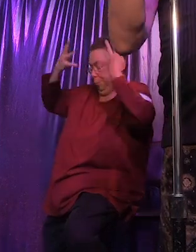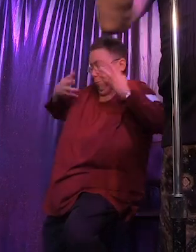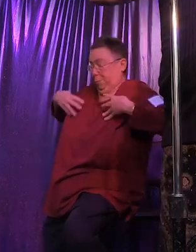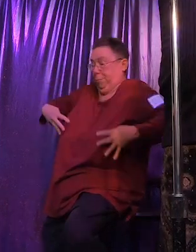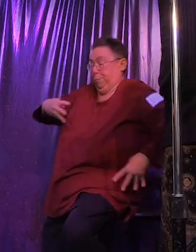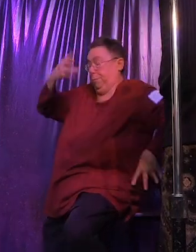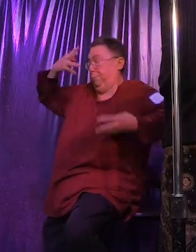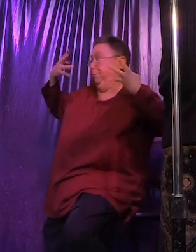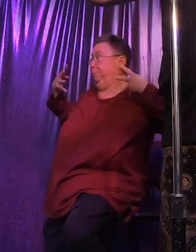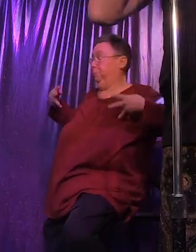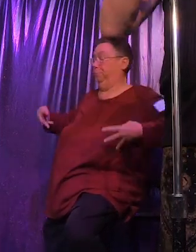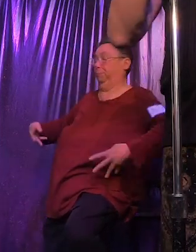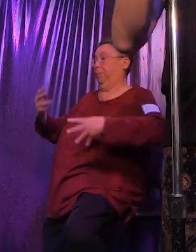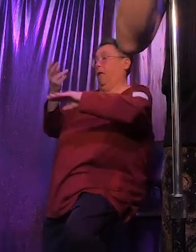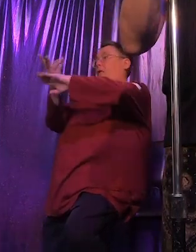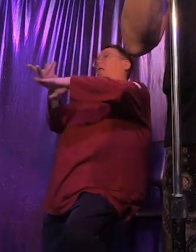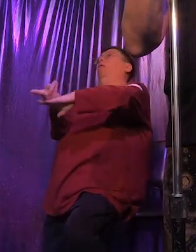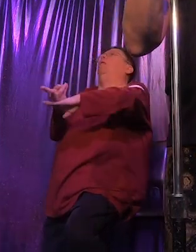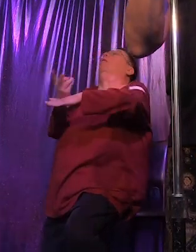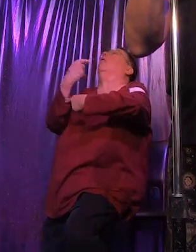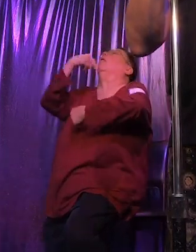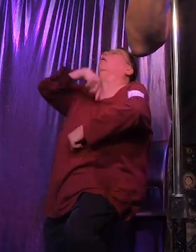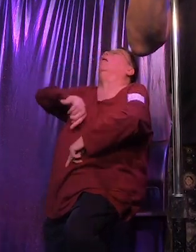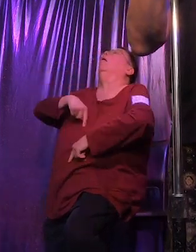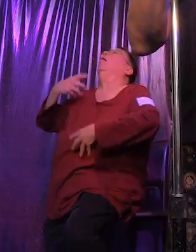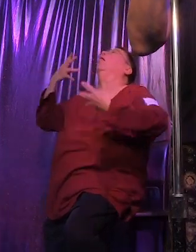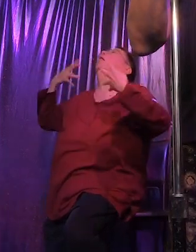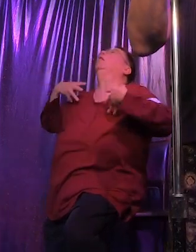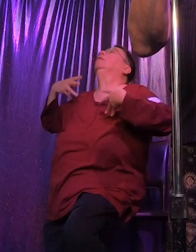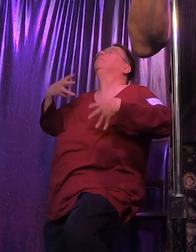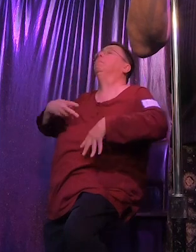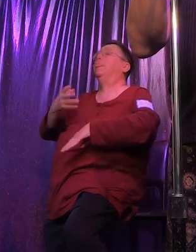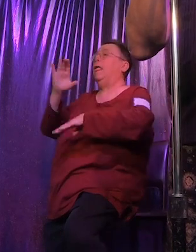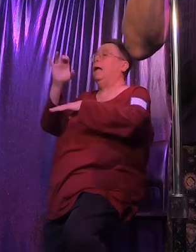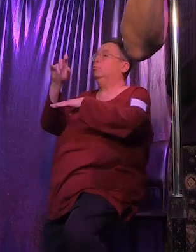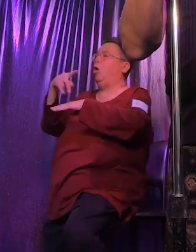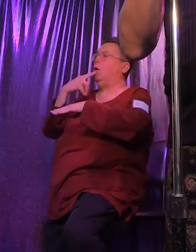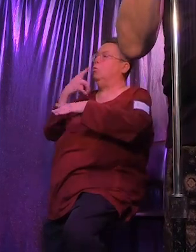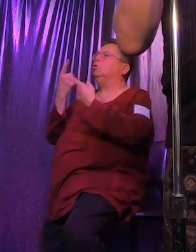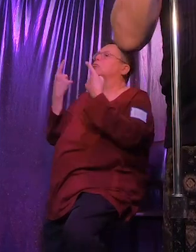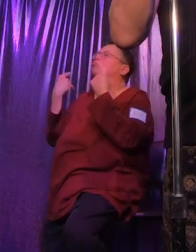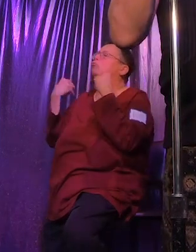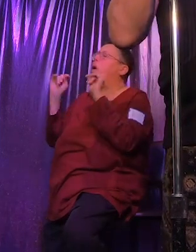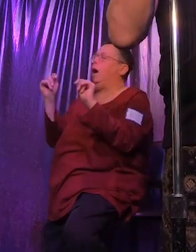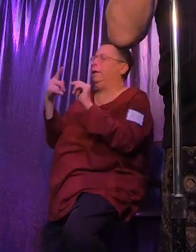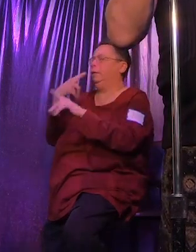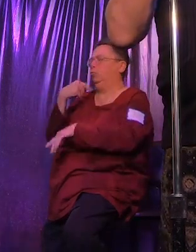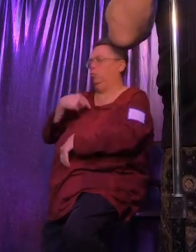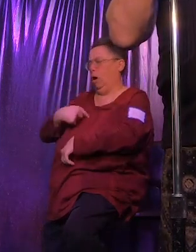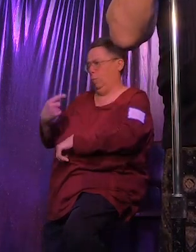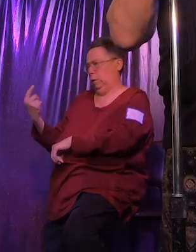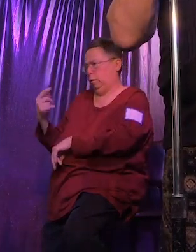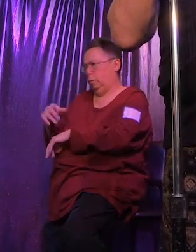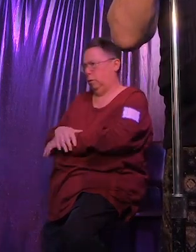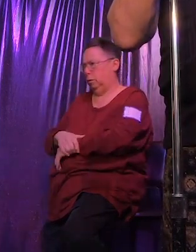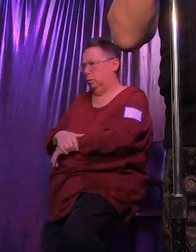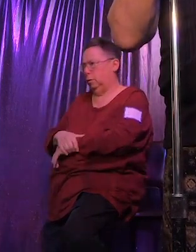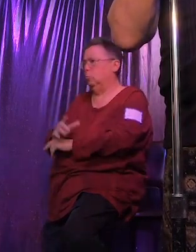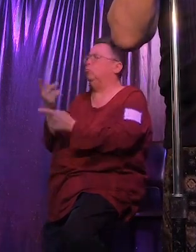and a thing stuck down his throat. And he was trying desperately to tell me something,